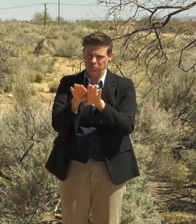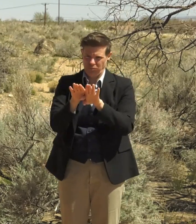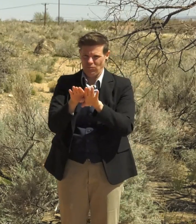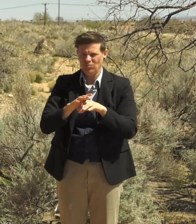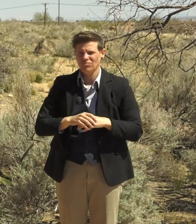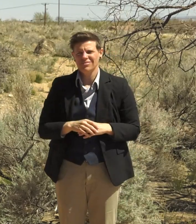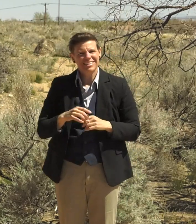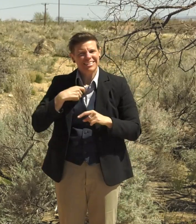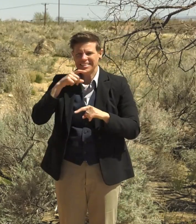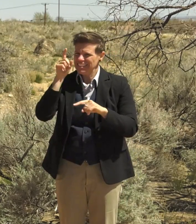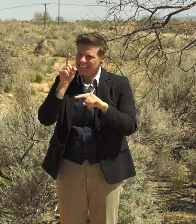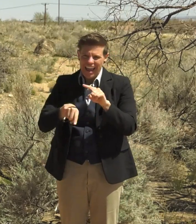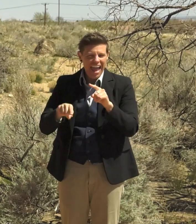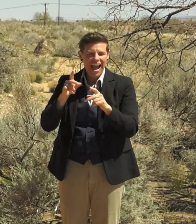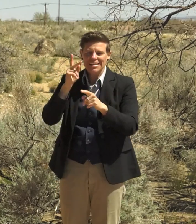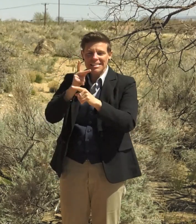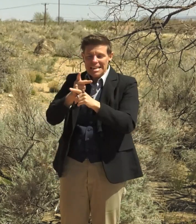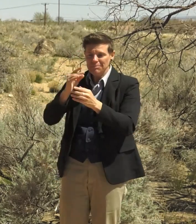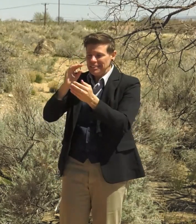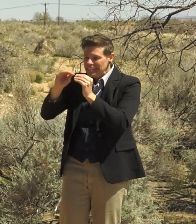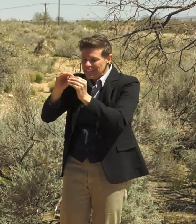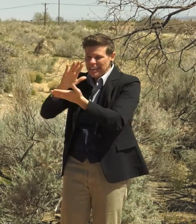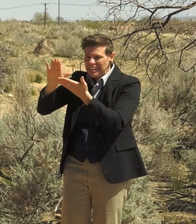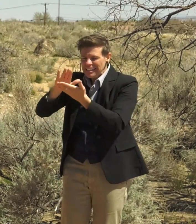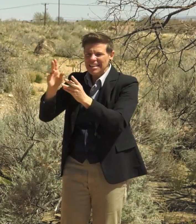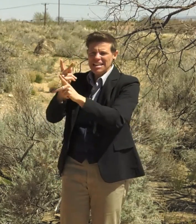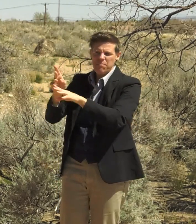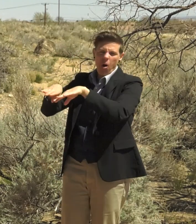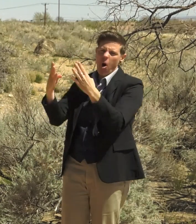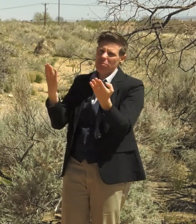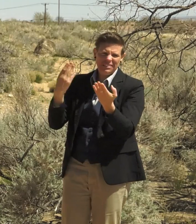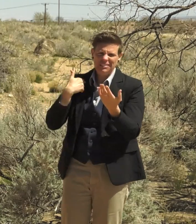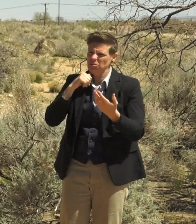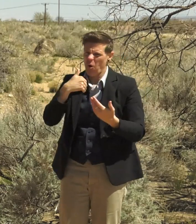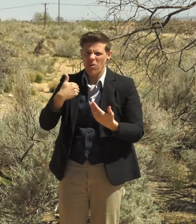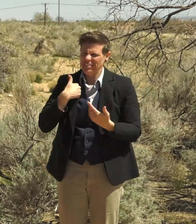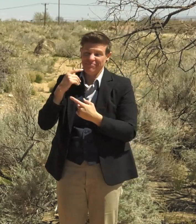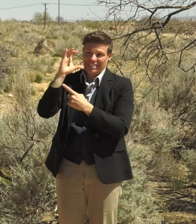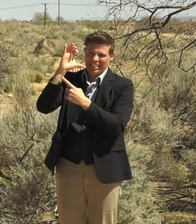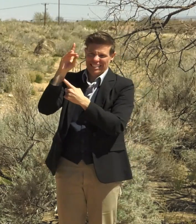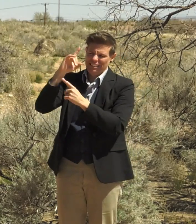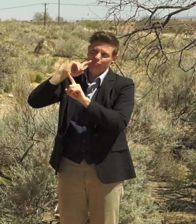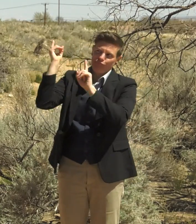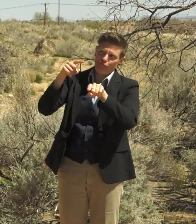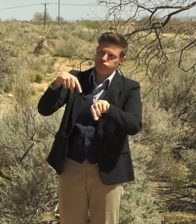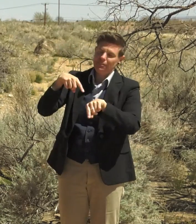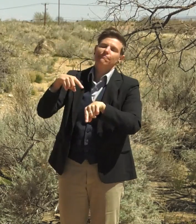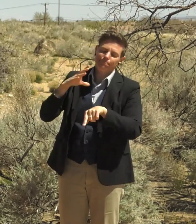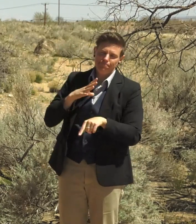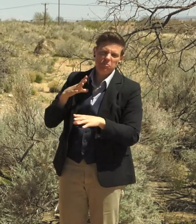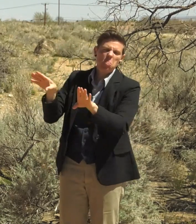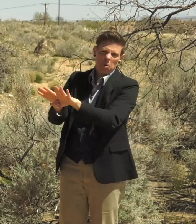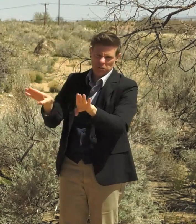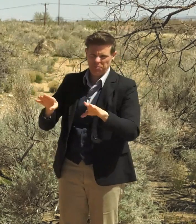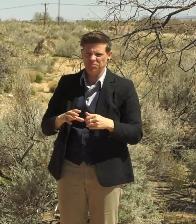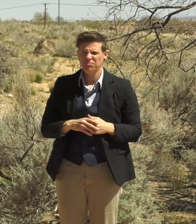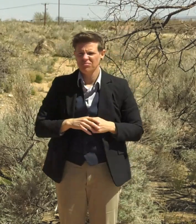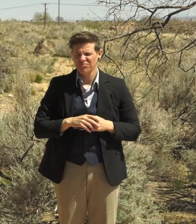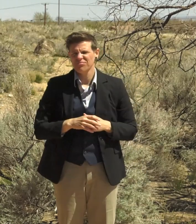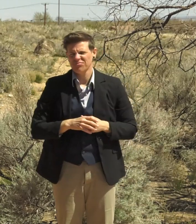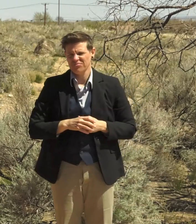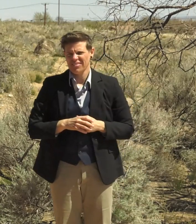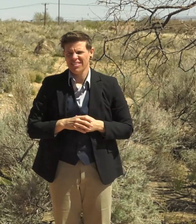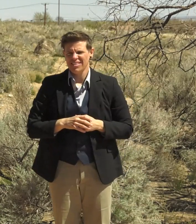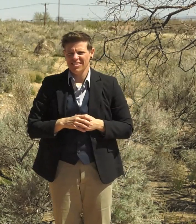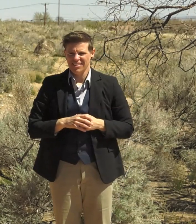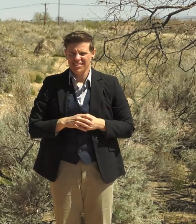have closed the vault toilets, and we ask that you try to use facilities before you come out to the monument. Human waste can cause a